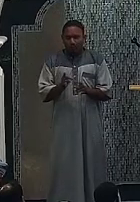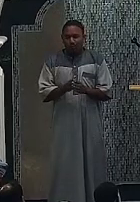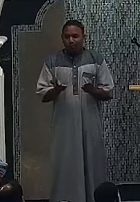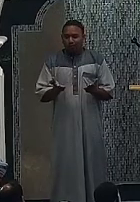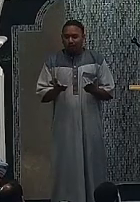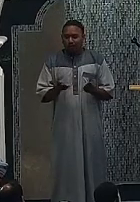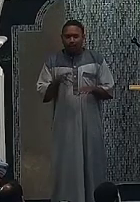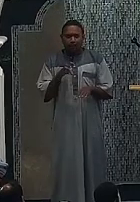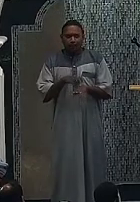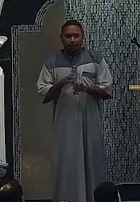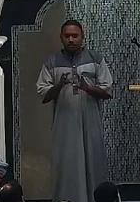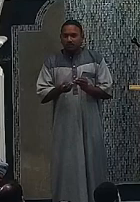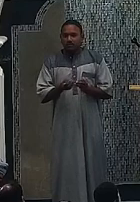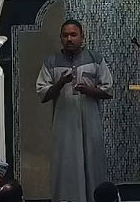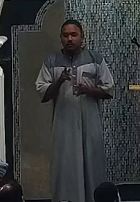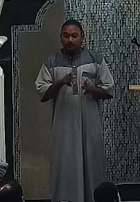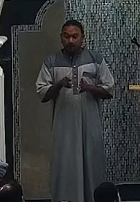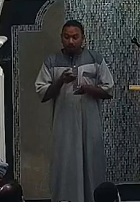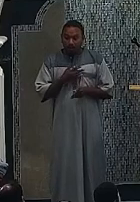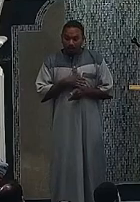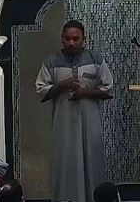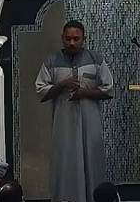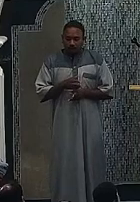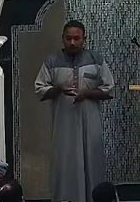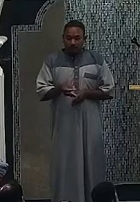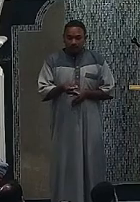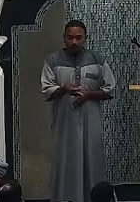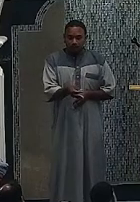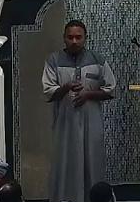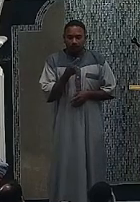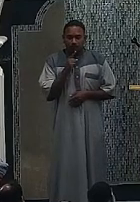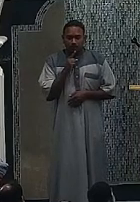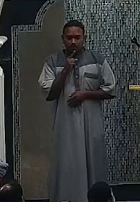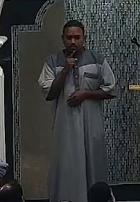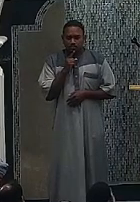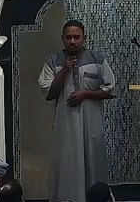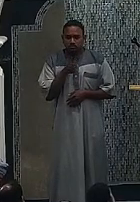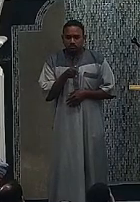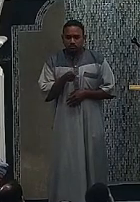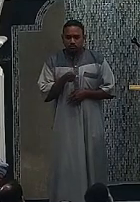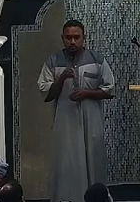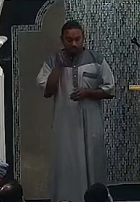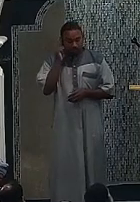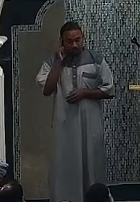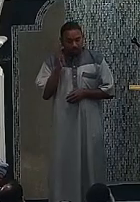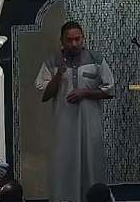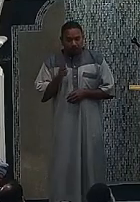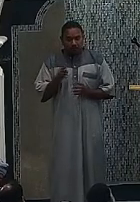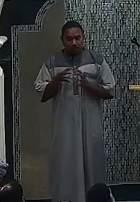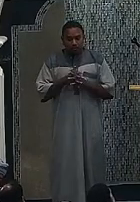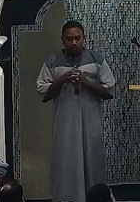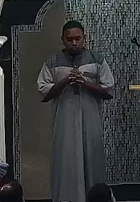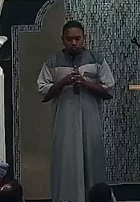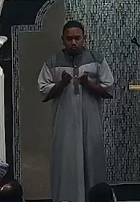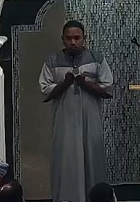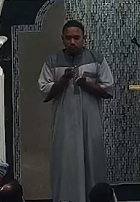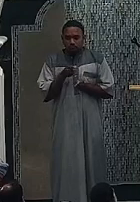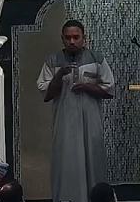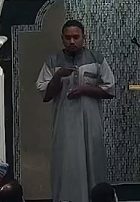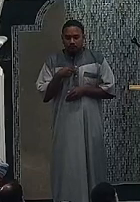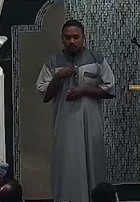madrasa for the deaf and an inclusive school for the deaf, inshallah. Jazakallah